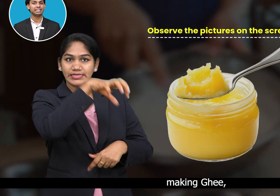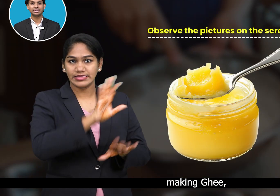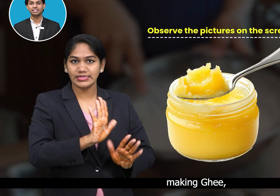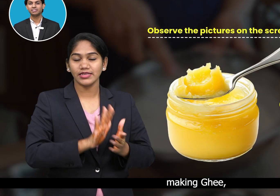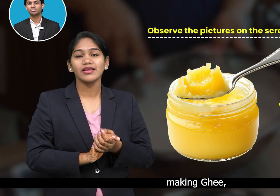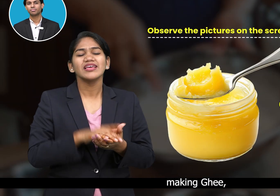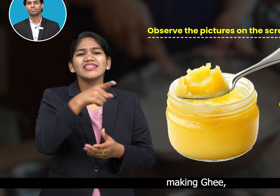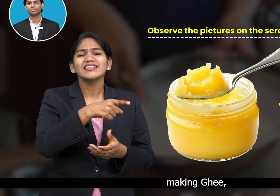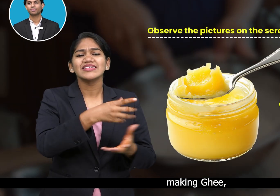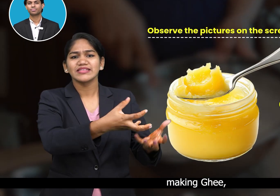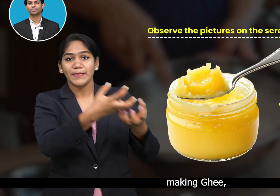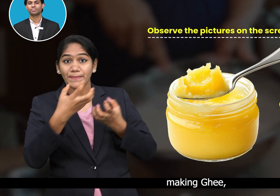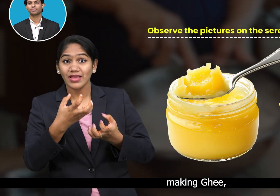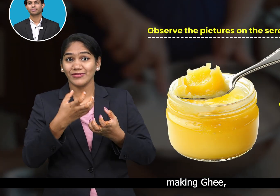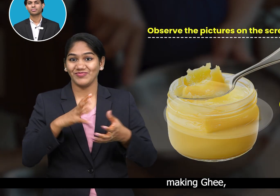making ghee,